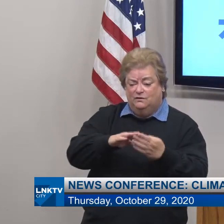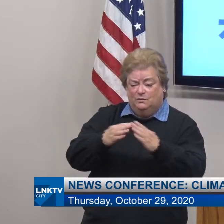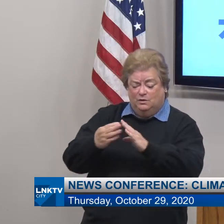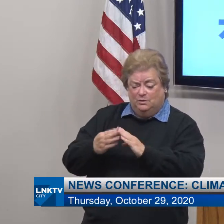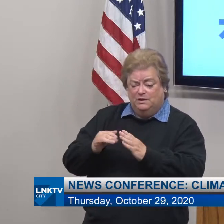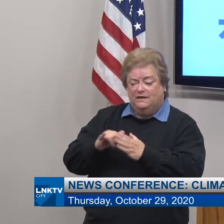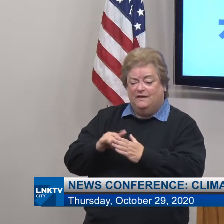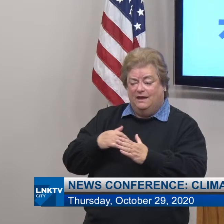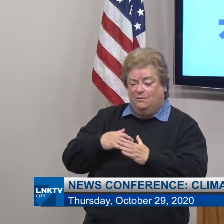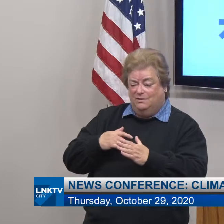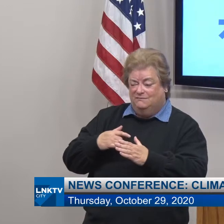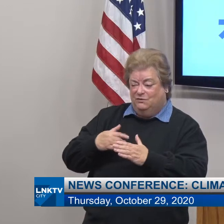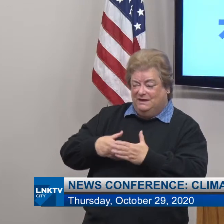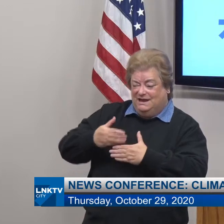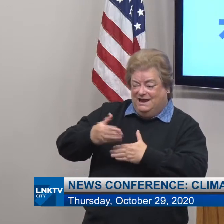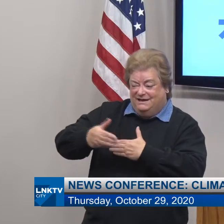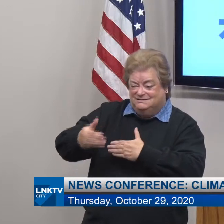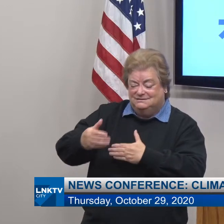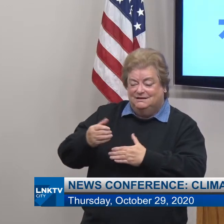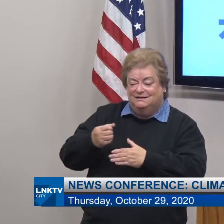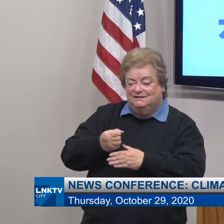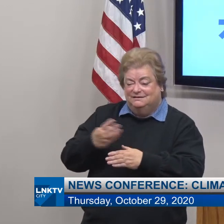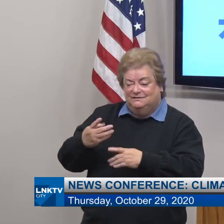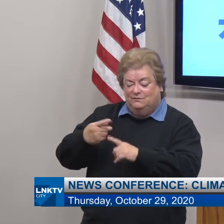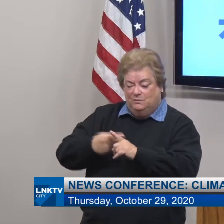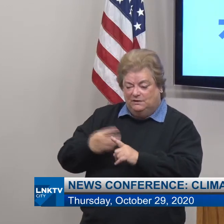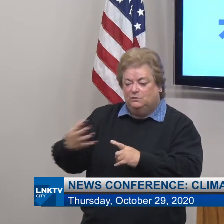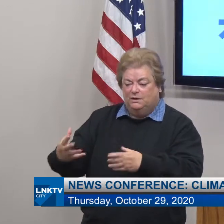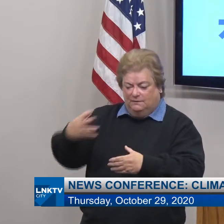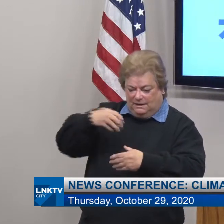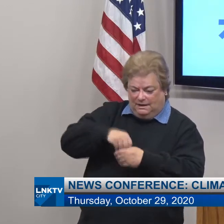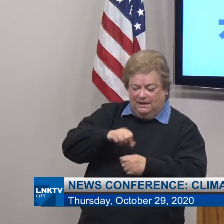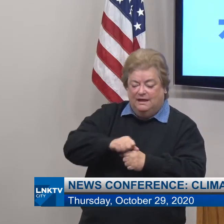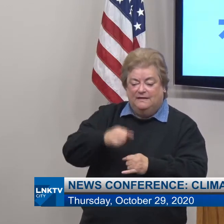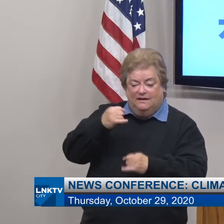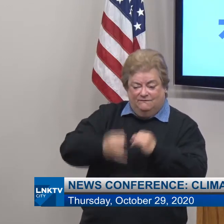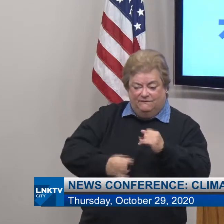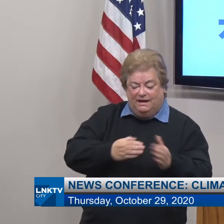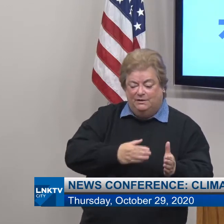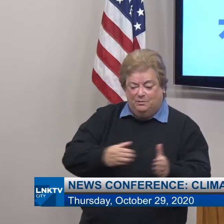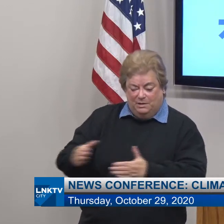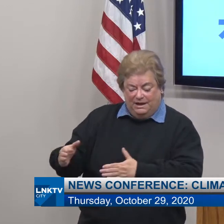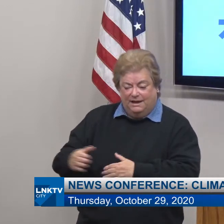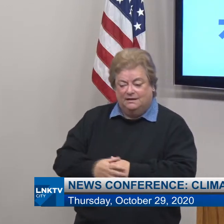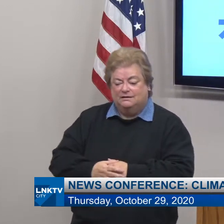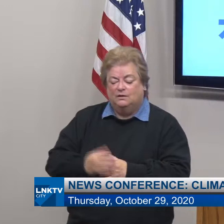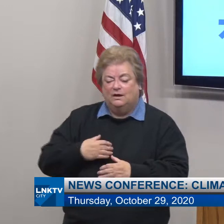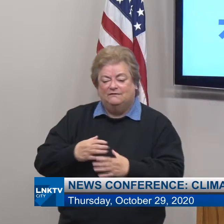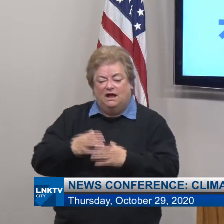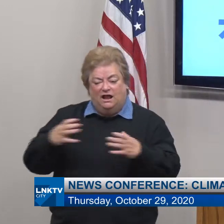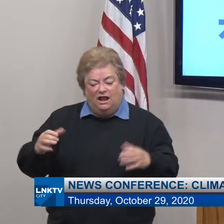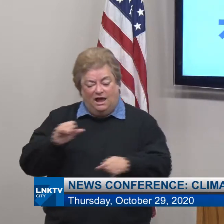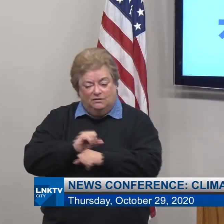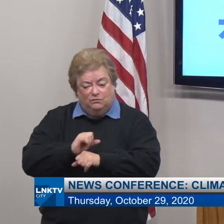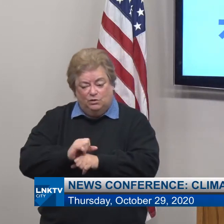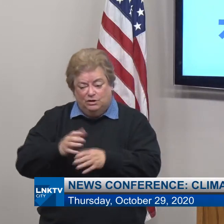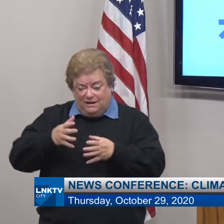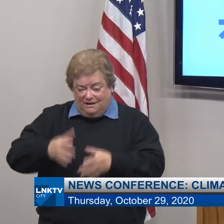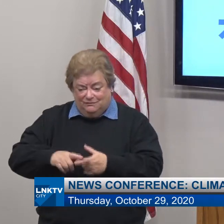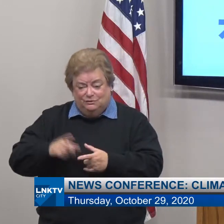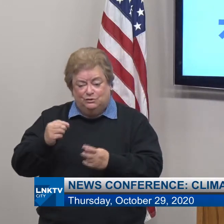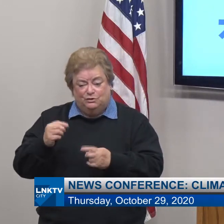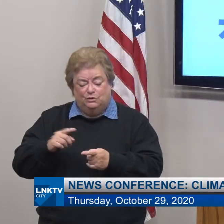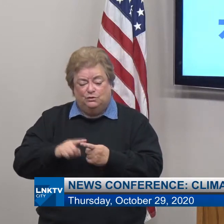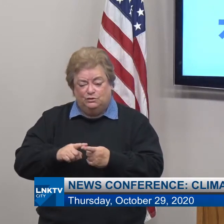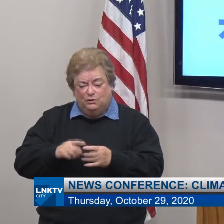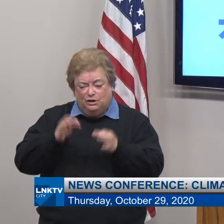the next several months will be integrated into the final plan. Much work lies ahead to determine how the recommended